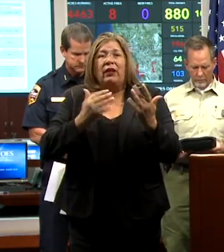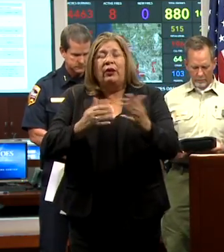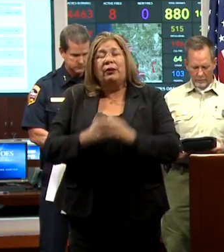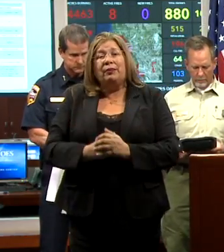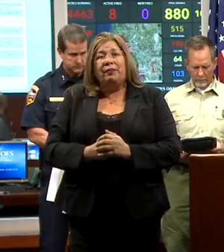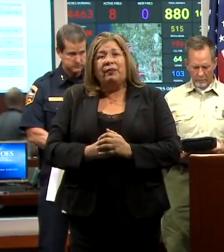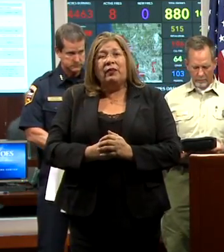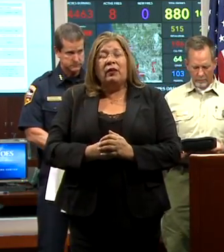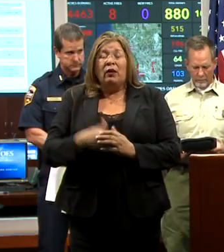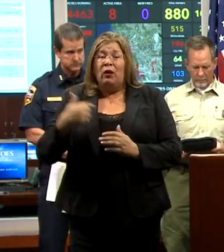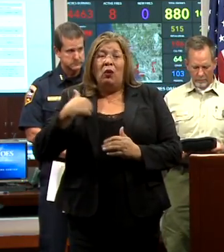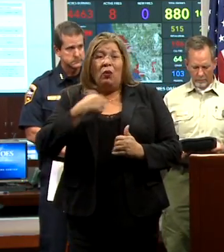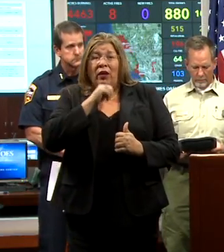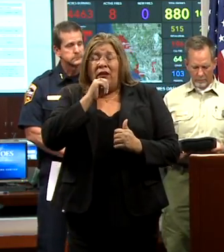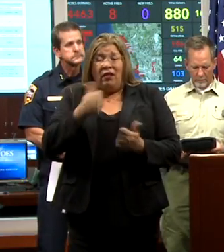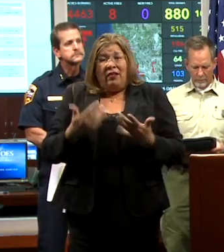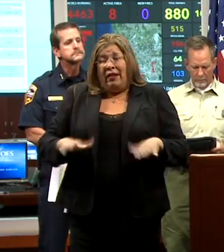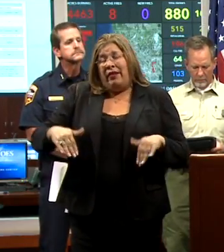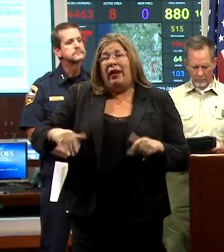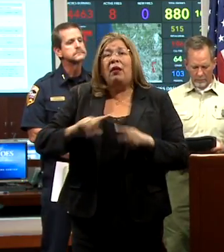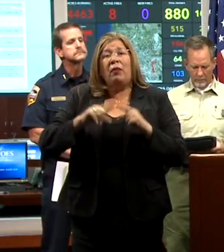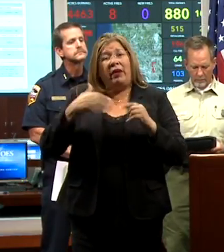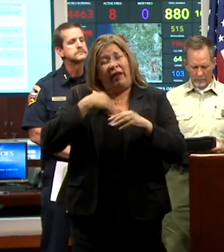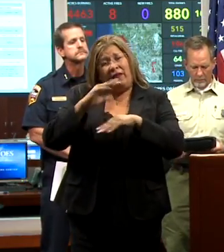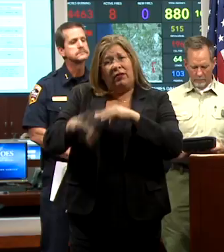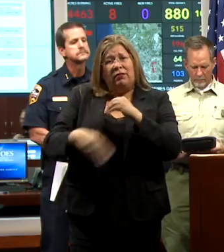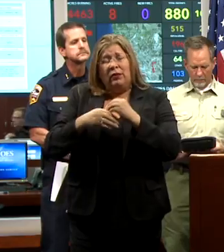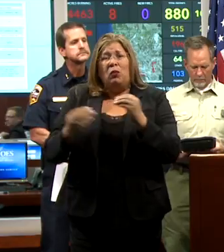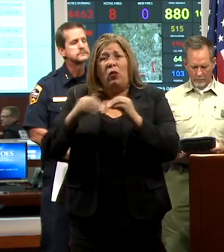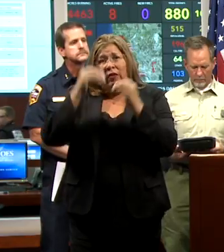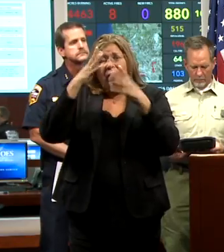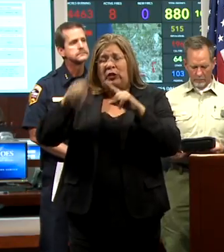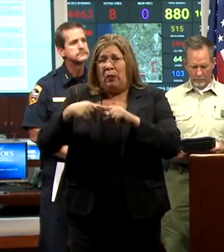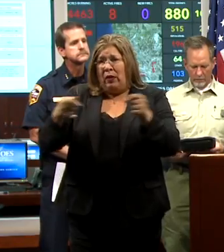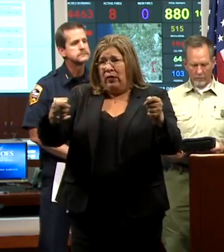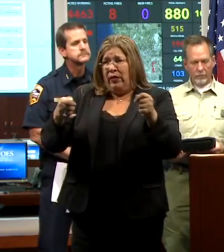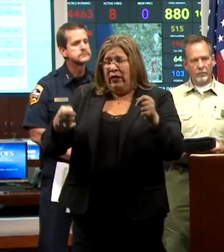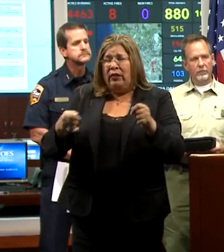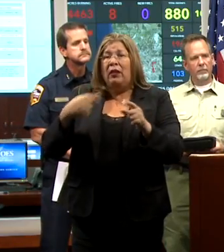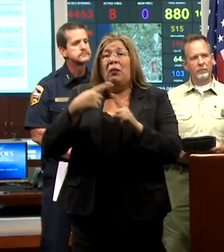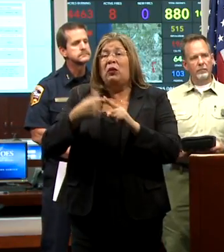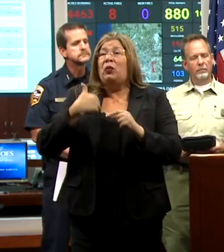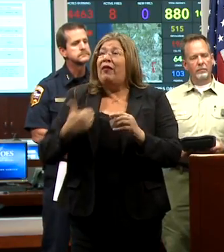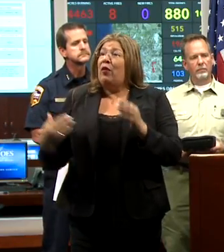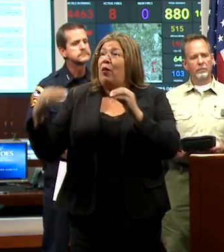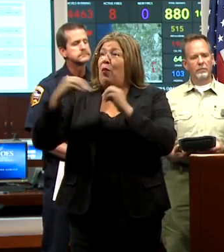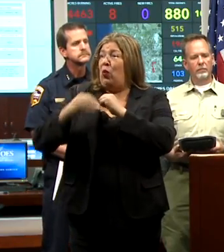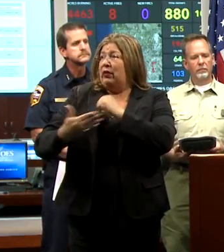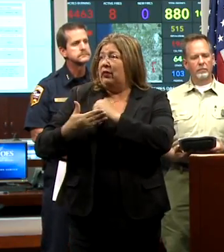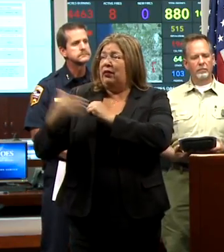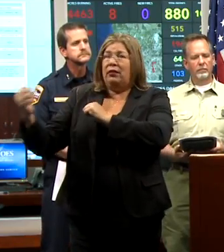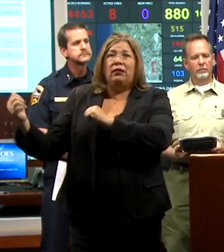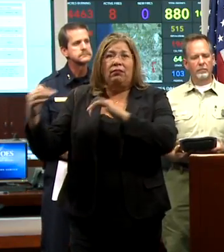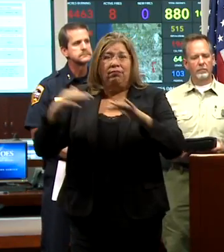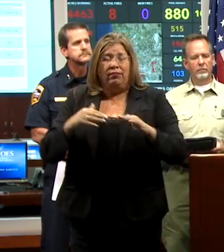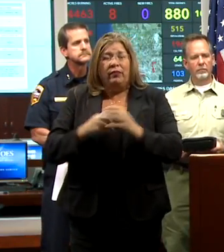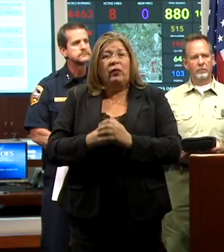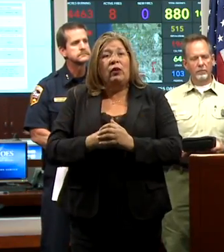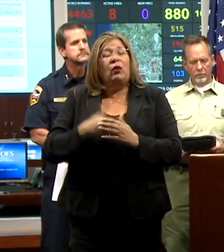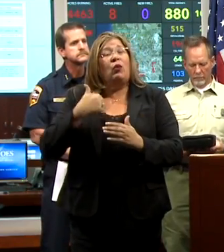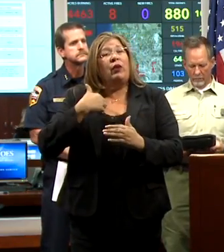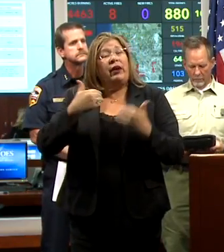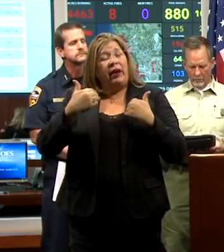there is hopeful news about containment, and additional assistance continues to grow. Our local assistance centers are opening across the state